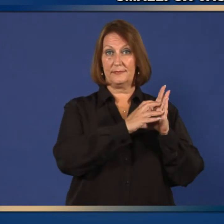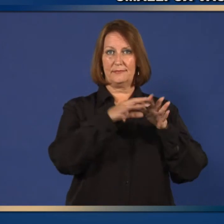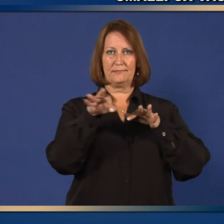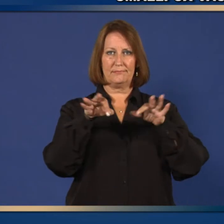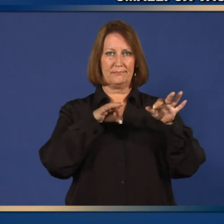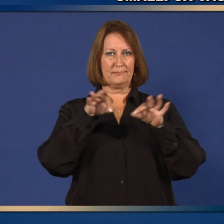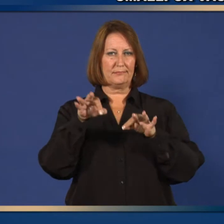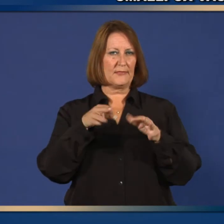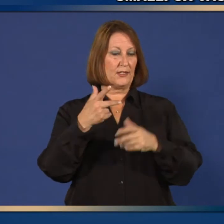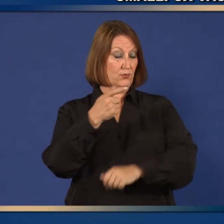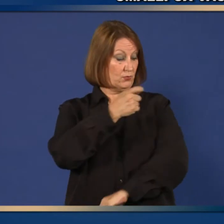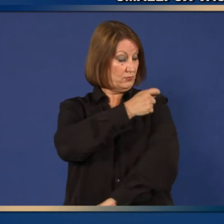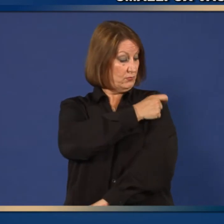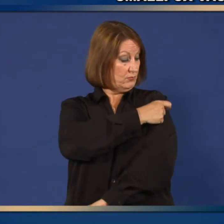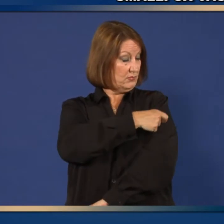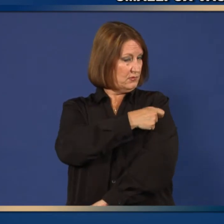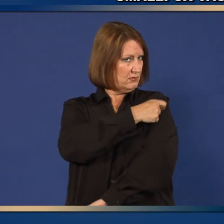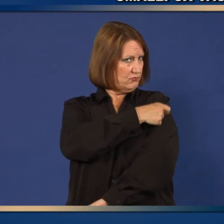Six,